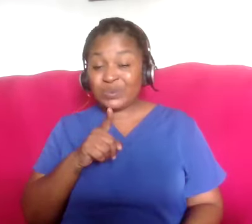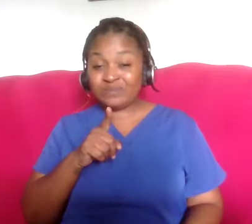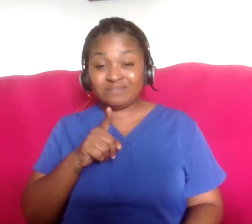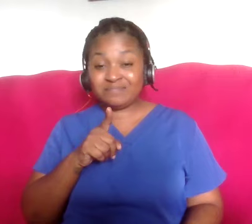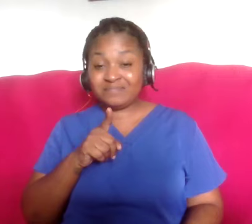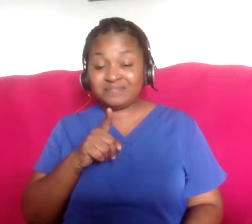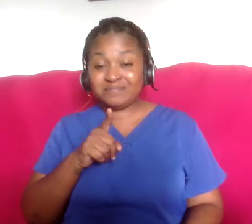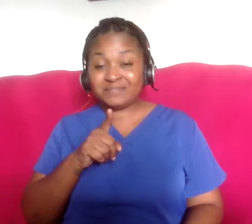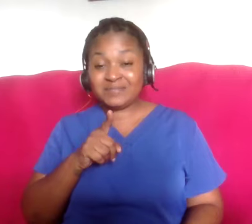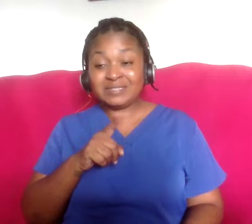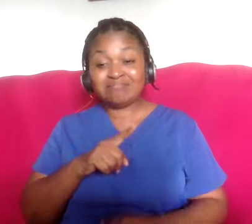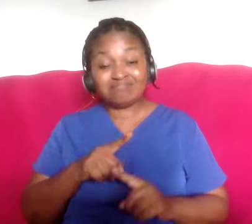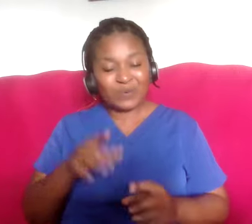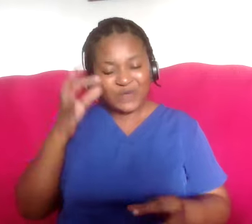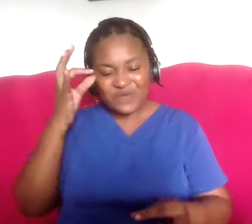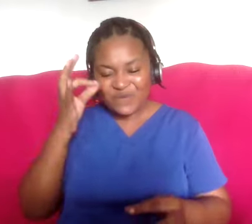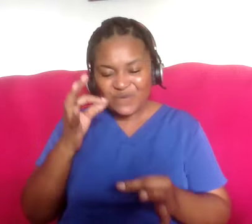faith remains a steadfast anchor.